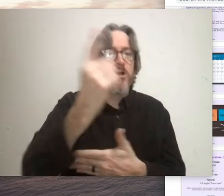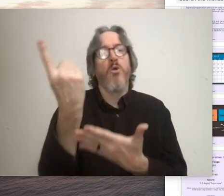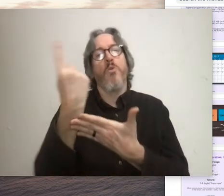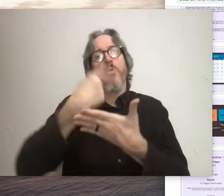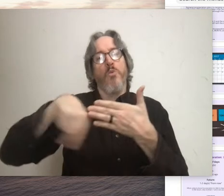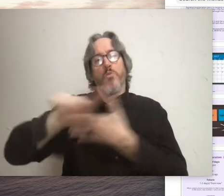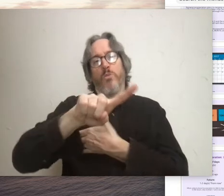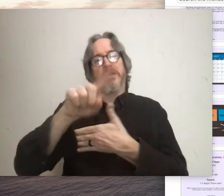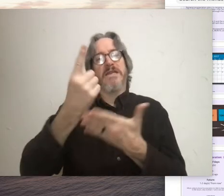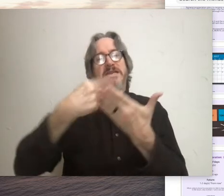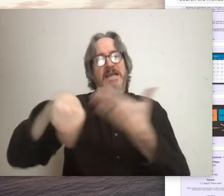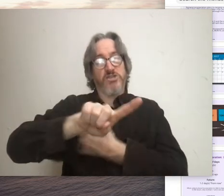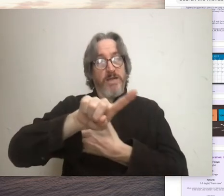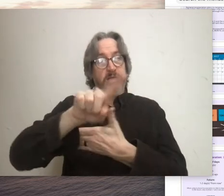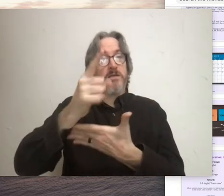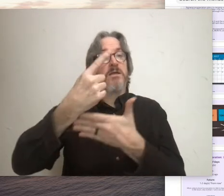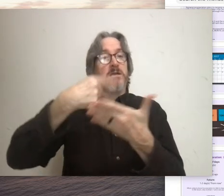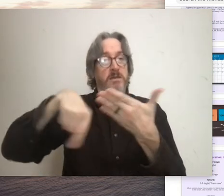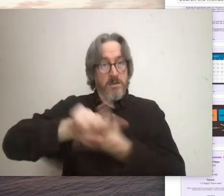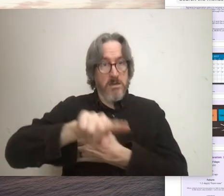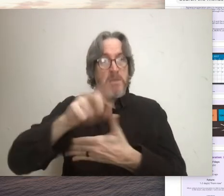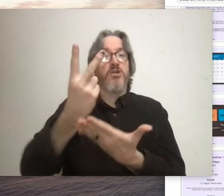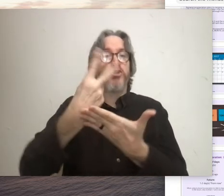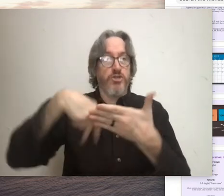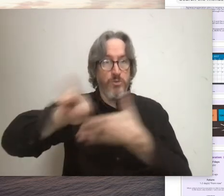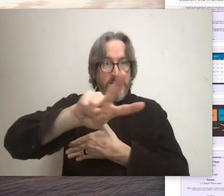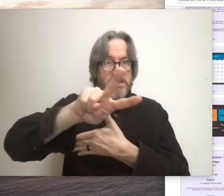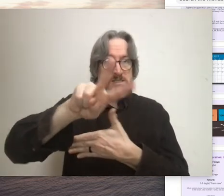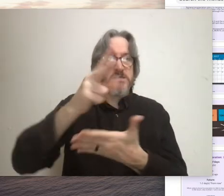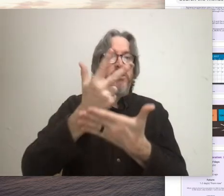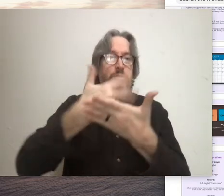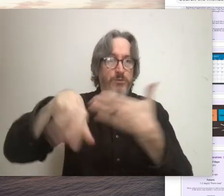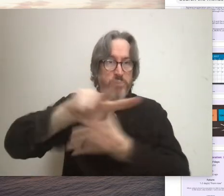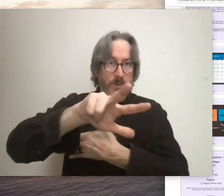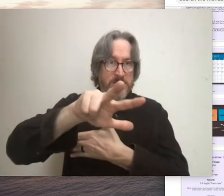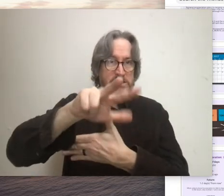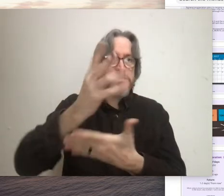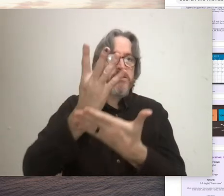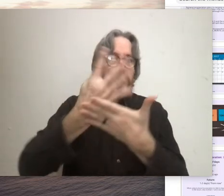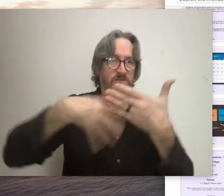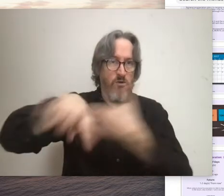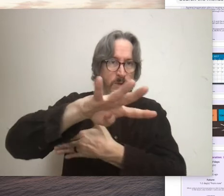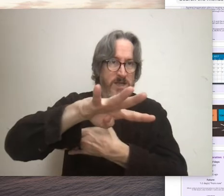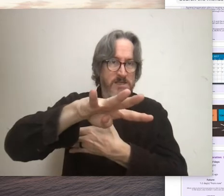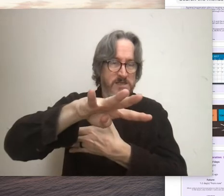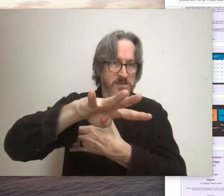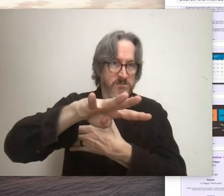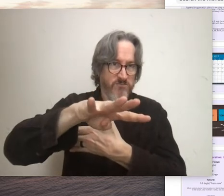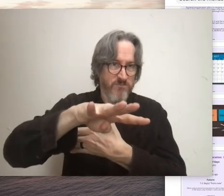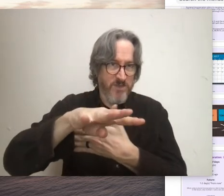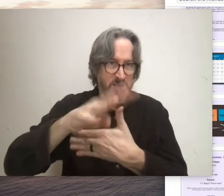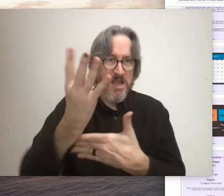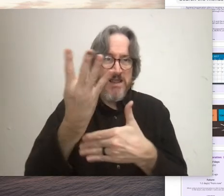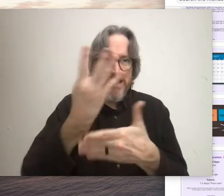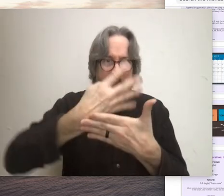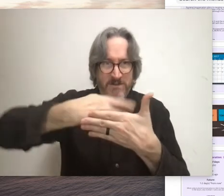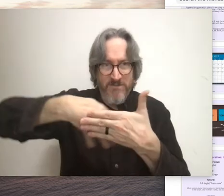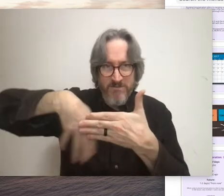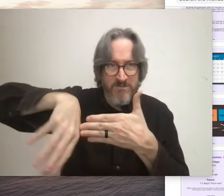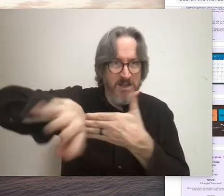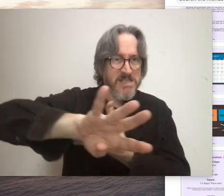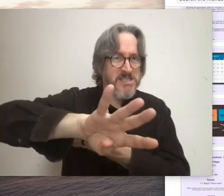future, next week, 2 weeks, 3 weeks, 4 weeks.